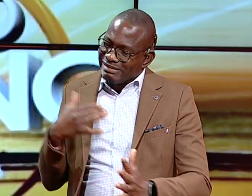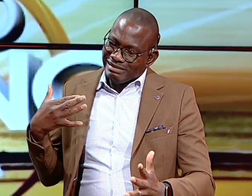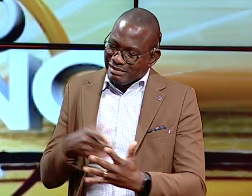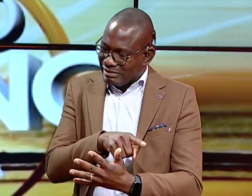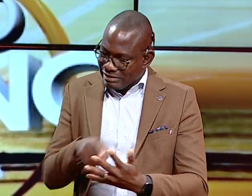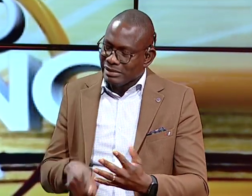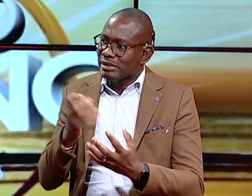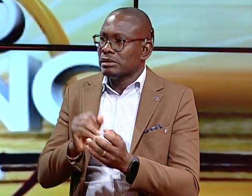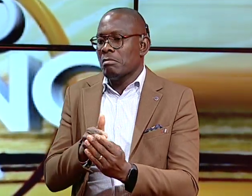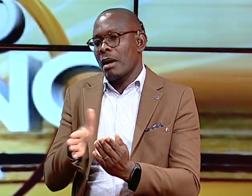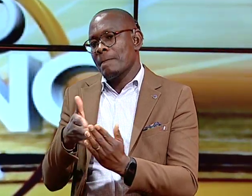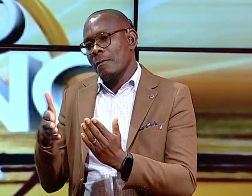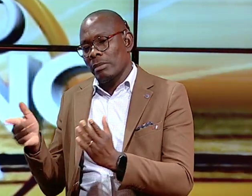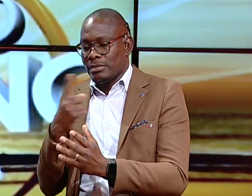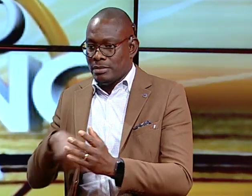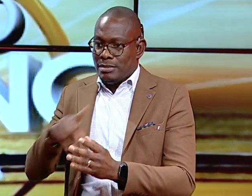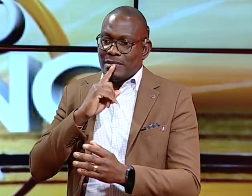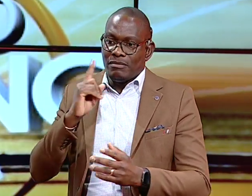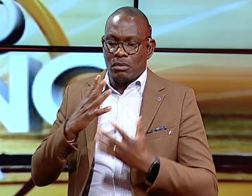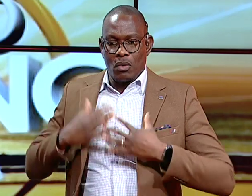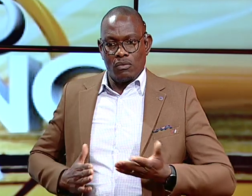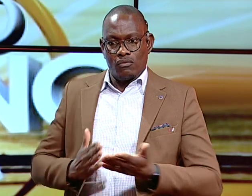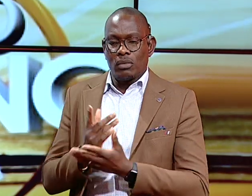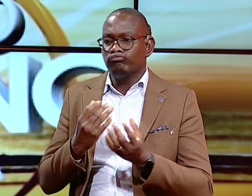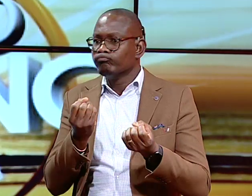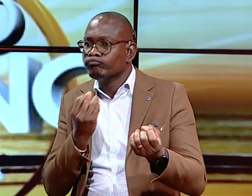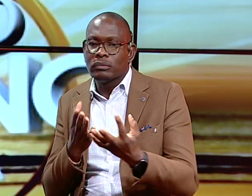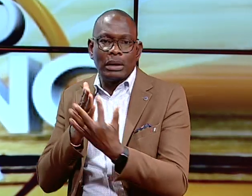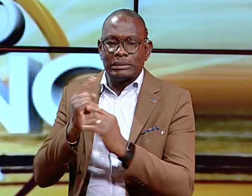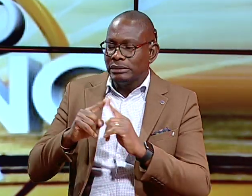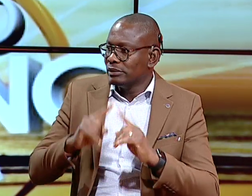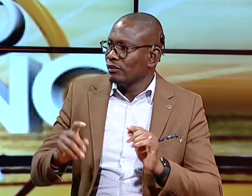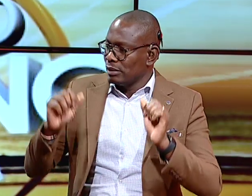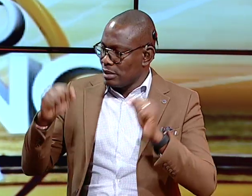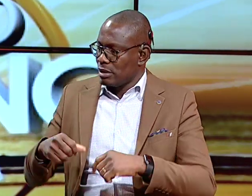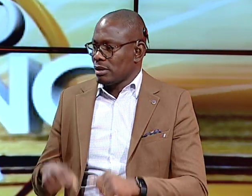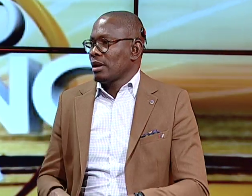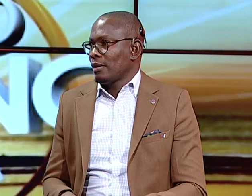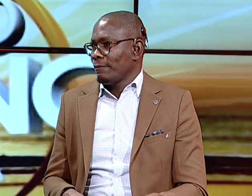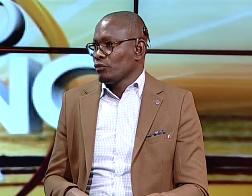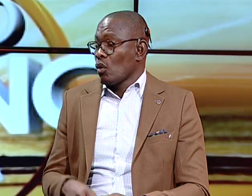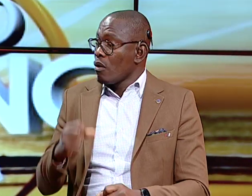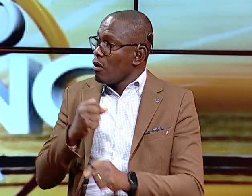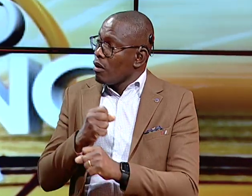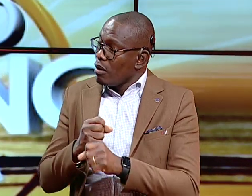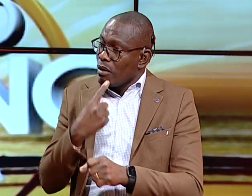many challenges because there were no access to information. Mm-hmm. And that's a human right, to have access and to be able